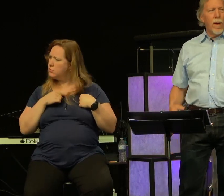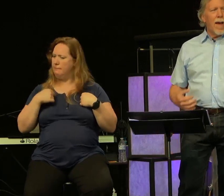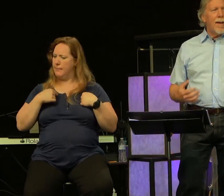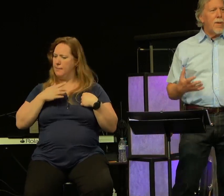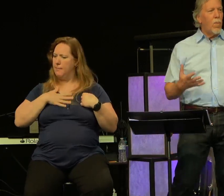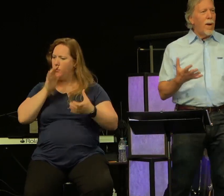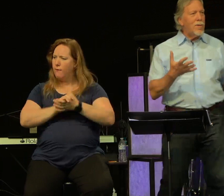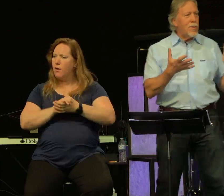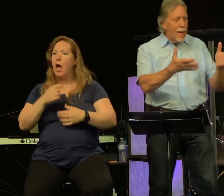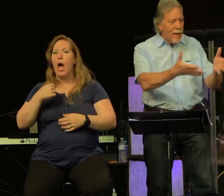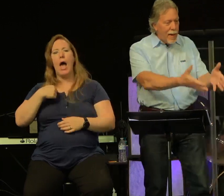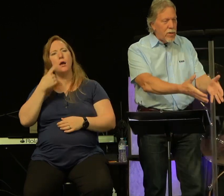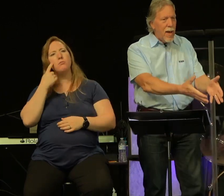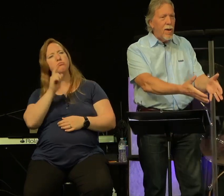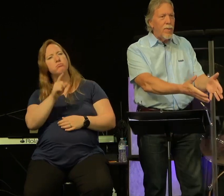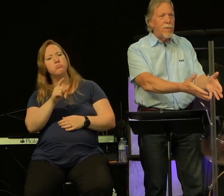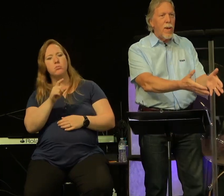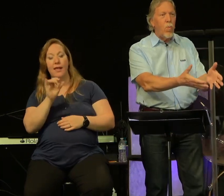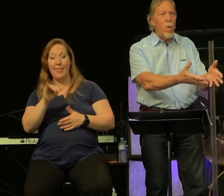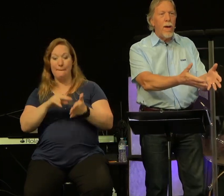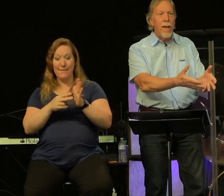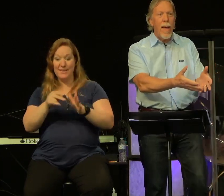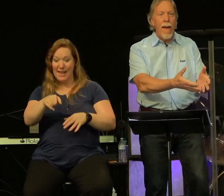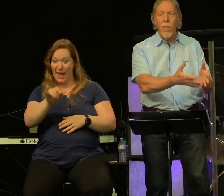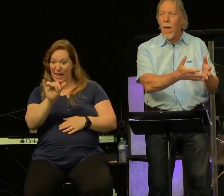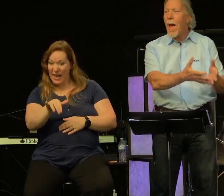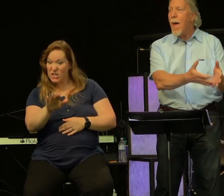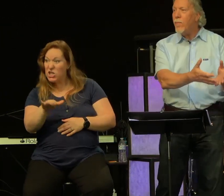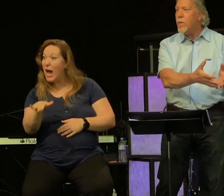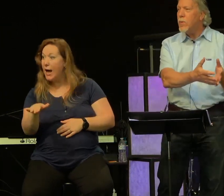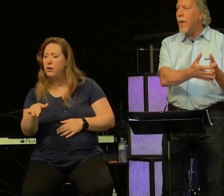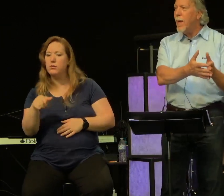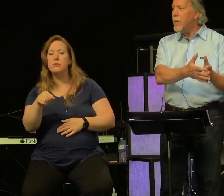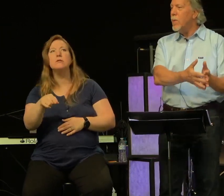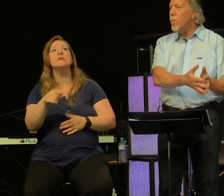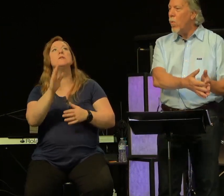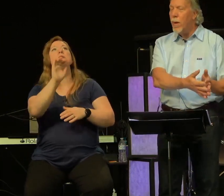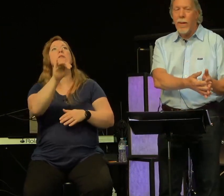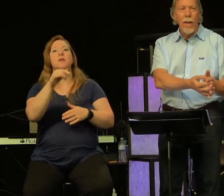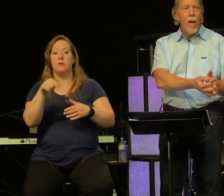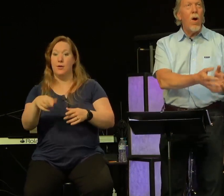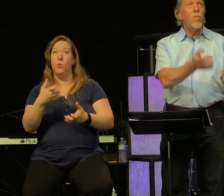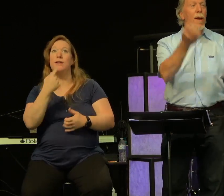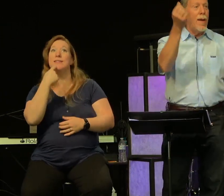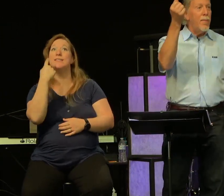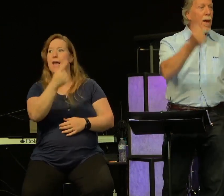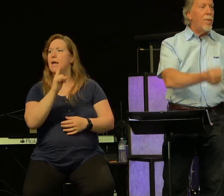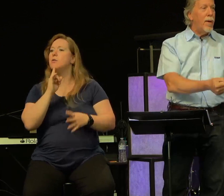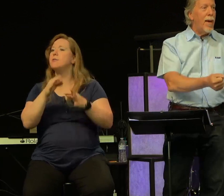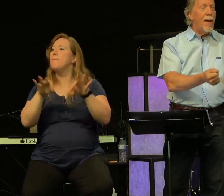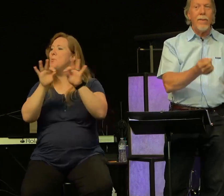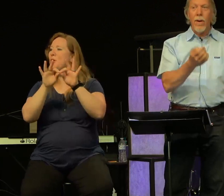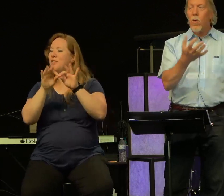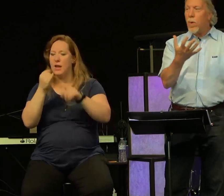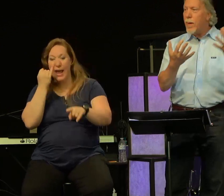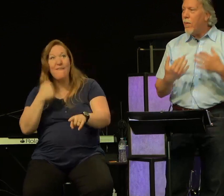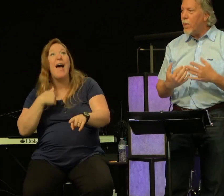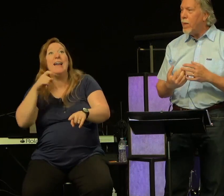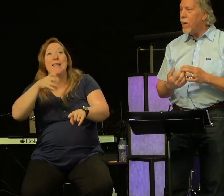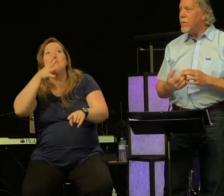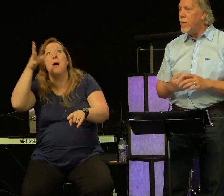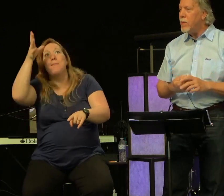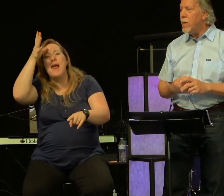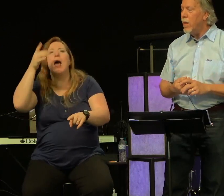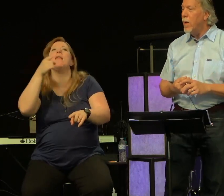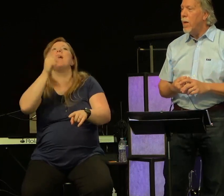we realize that what it's telling that child is that what I have to say is important. Or if I need mommy or daddy, they're going to give me